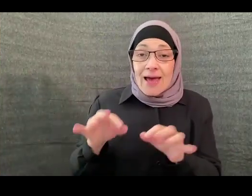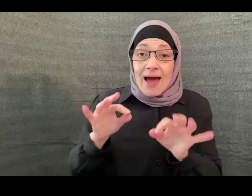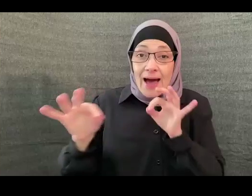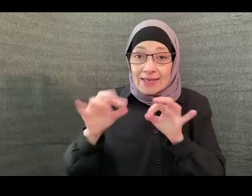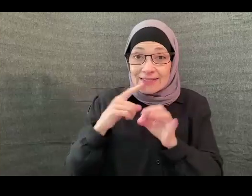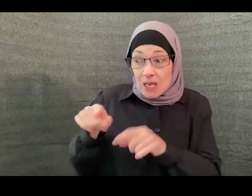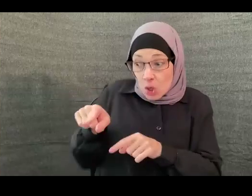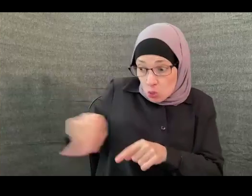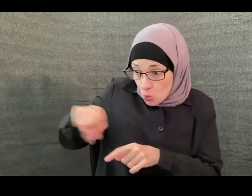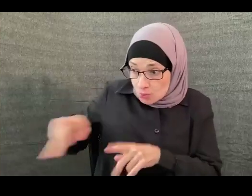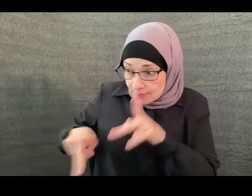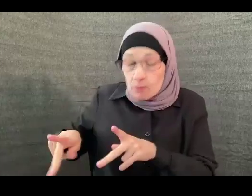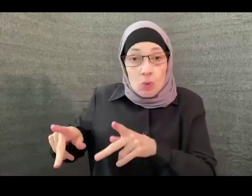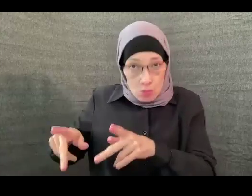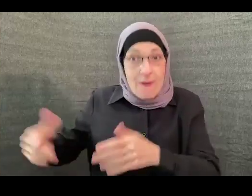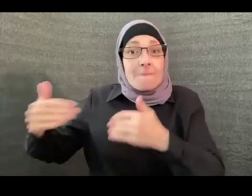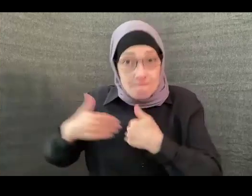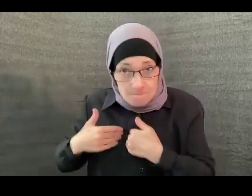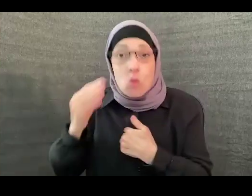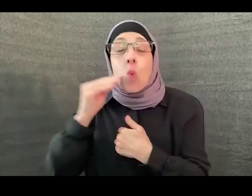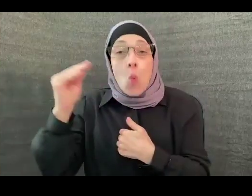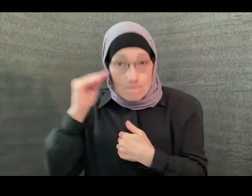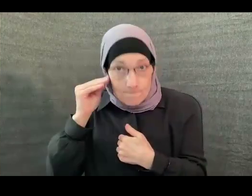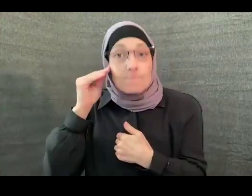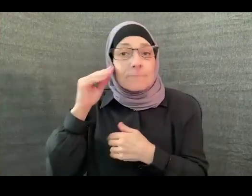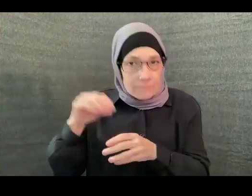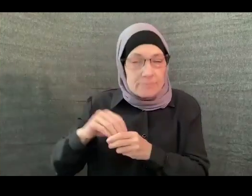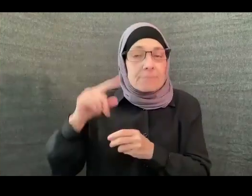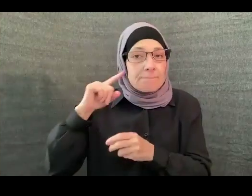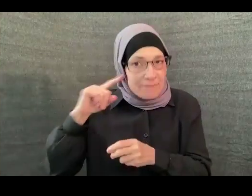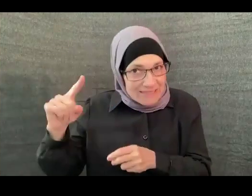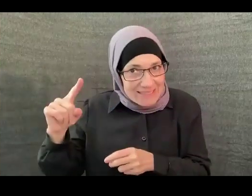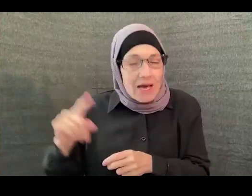in Medina and had settled in their faith,